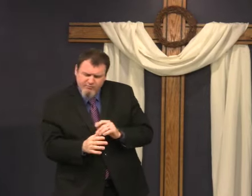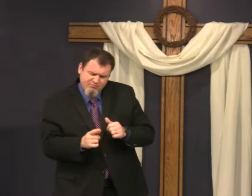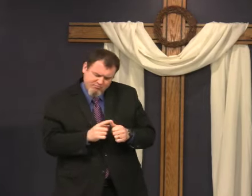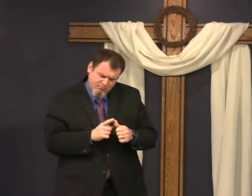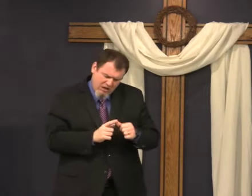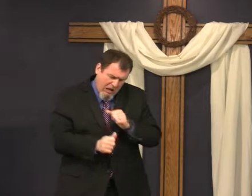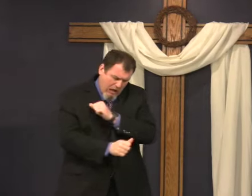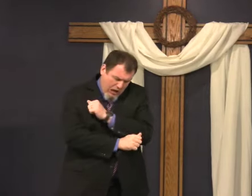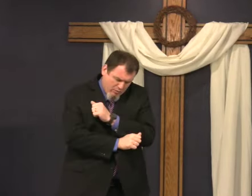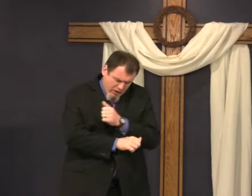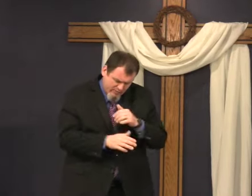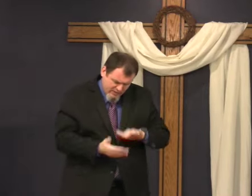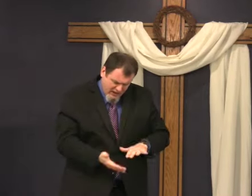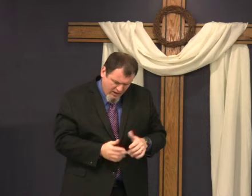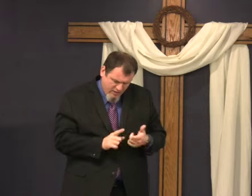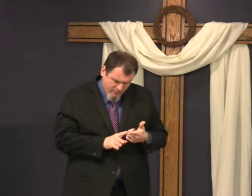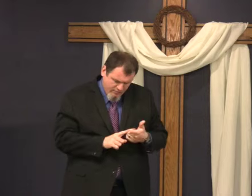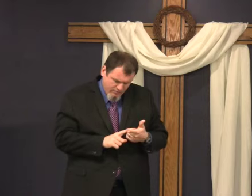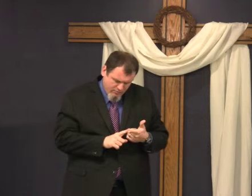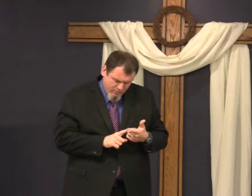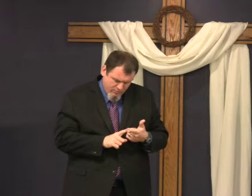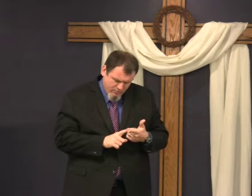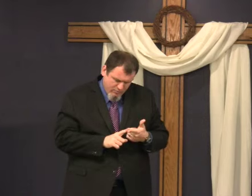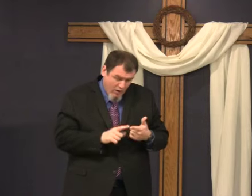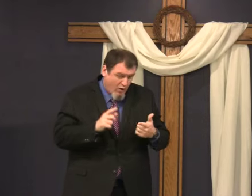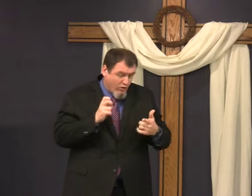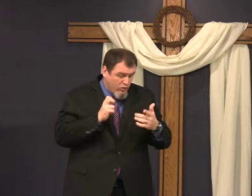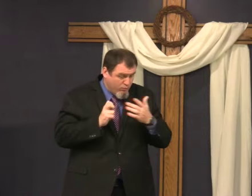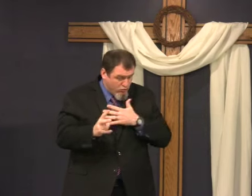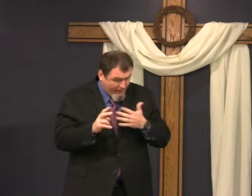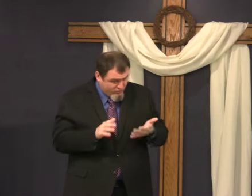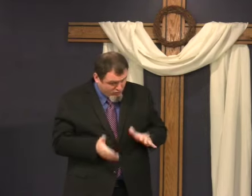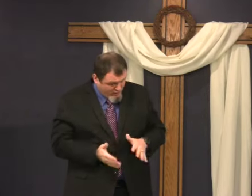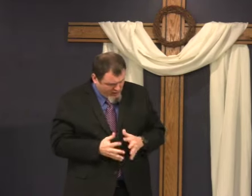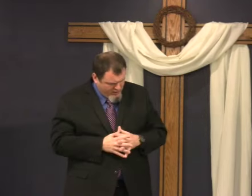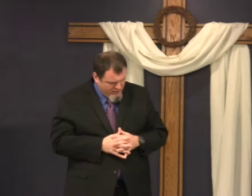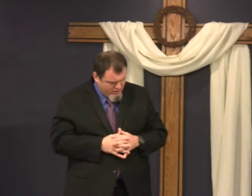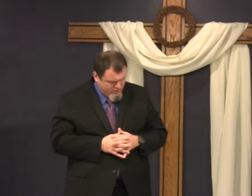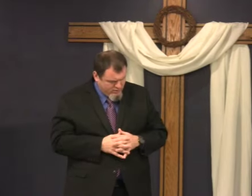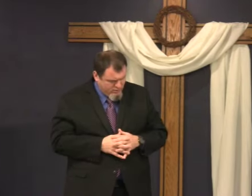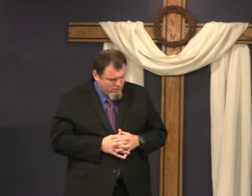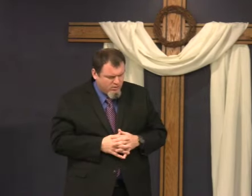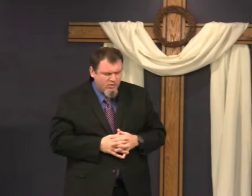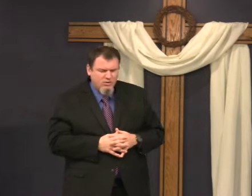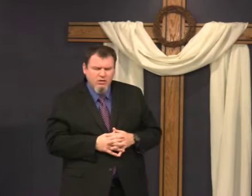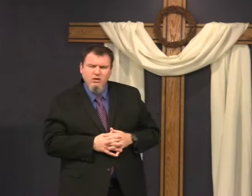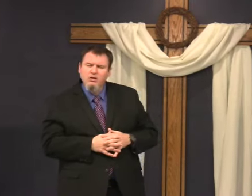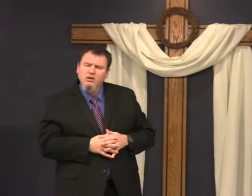die? Well, Abraham died. The prophets died.